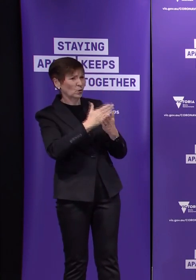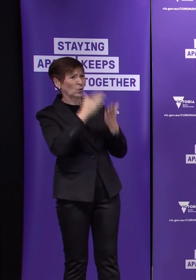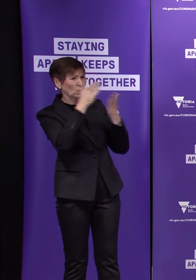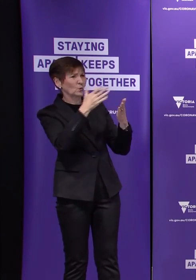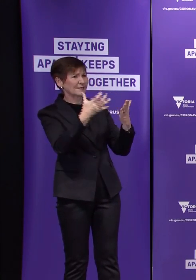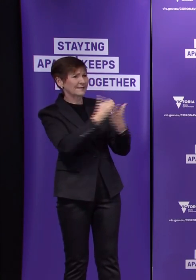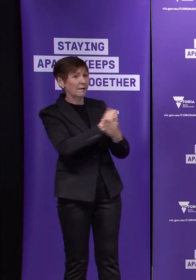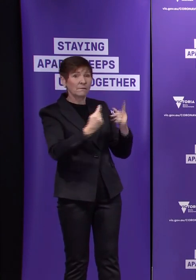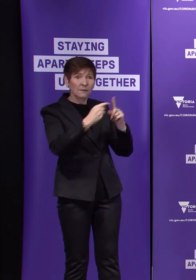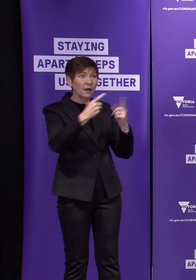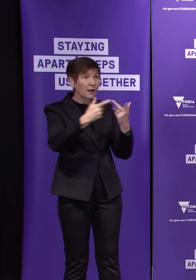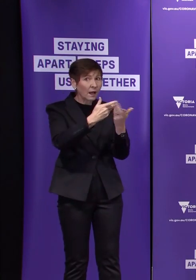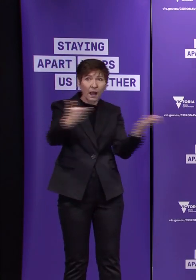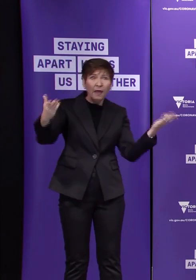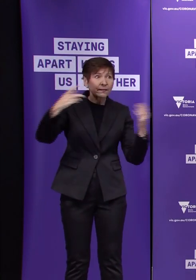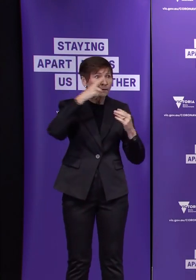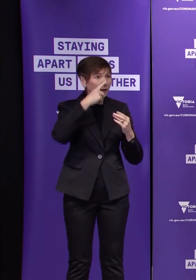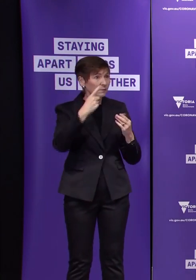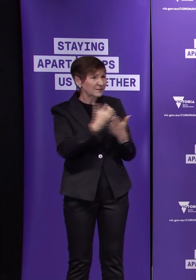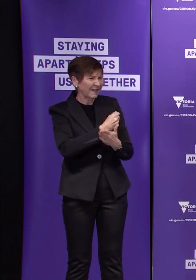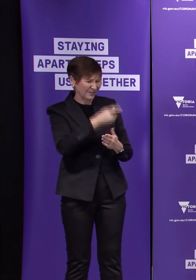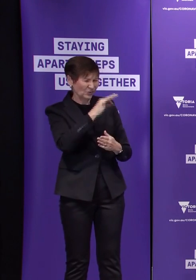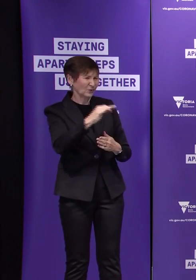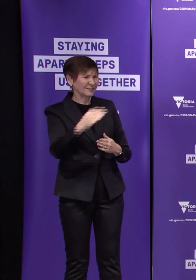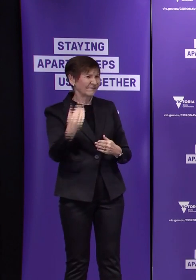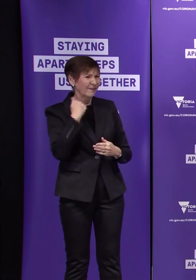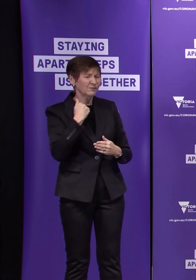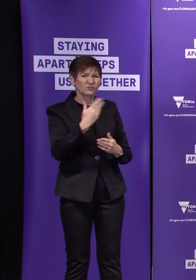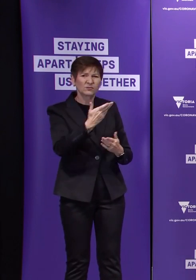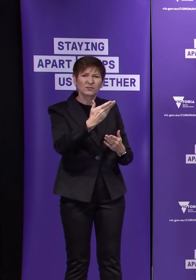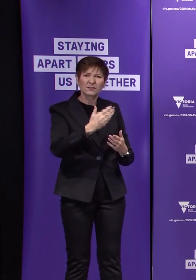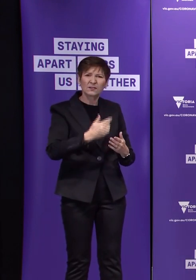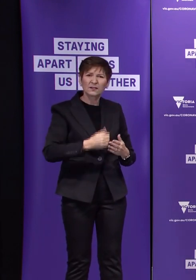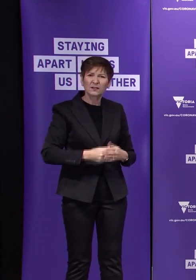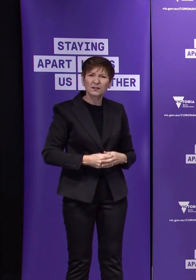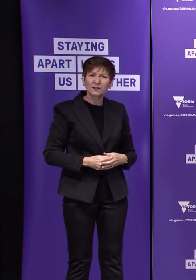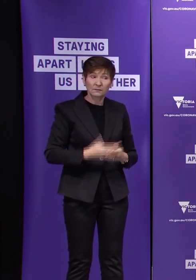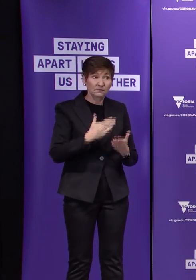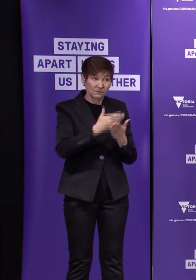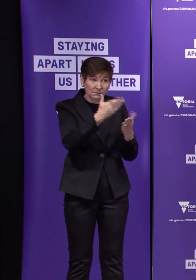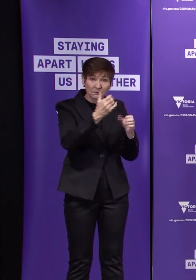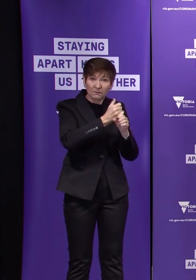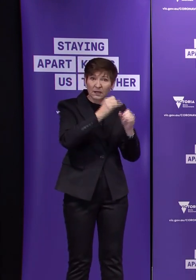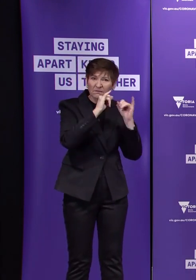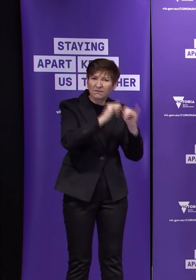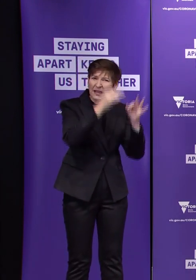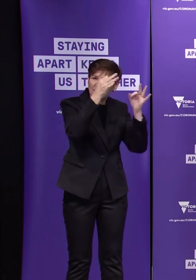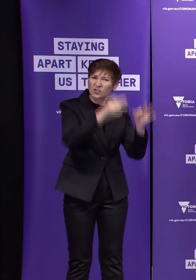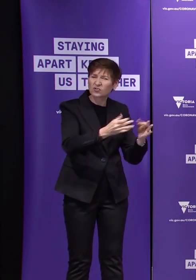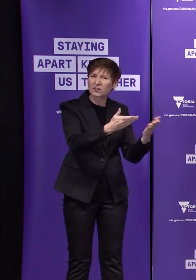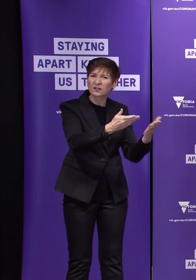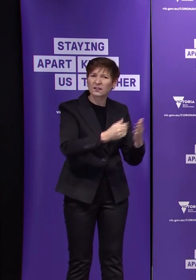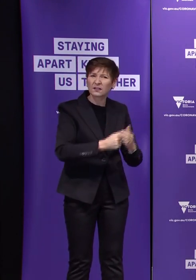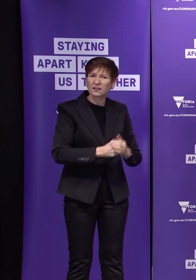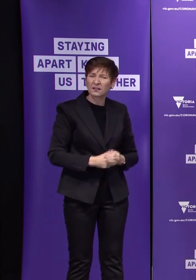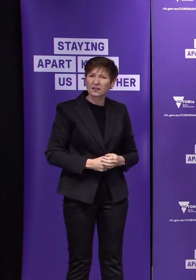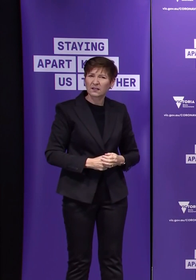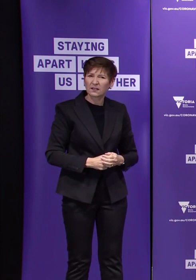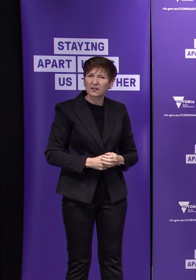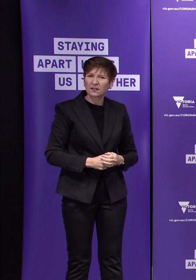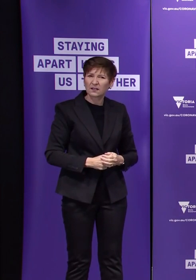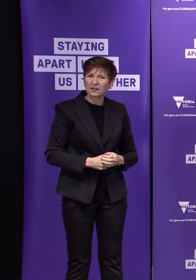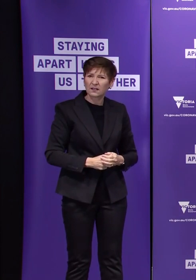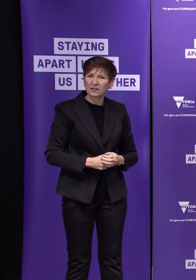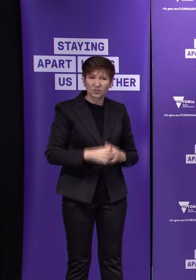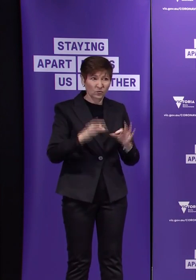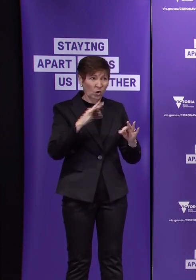Victorian safe. That's why any those really bad choices, they don't just hurt those